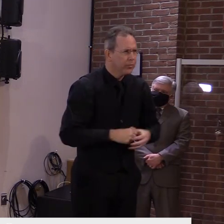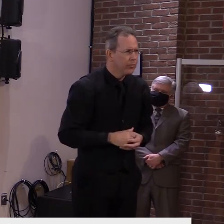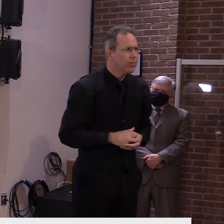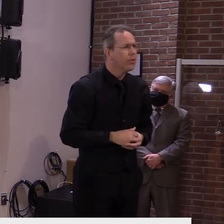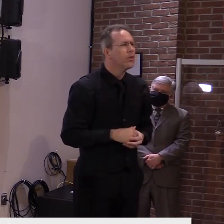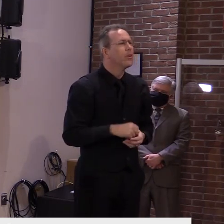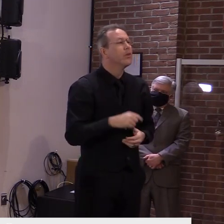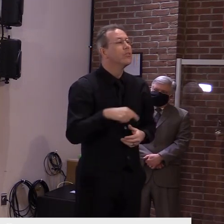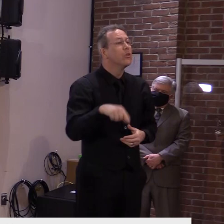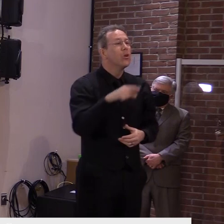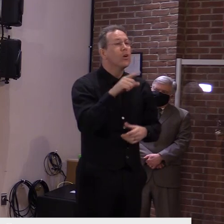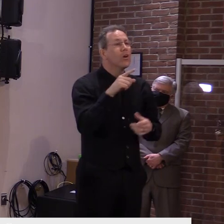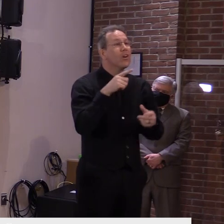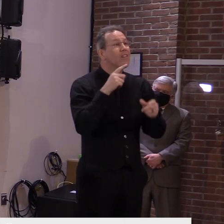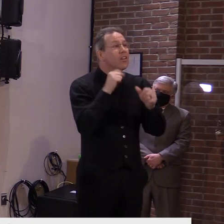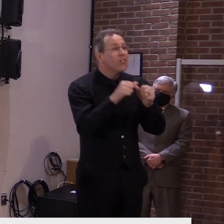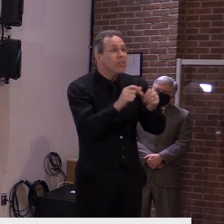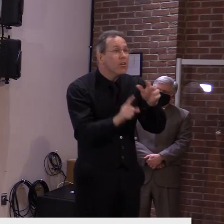Commissioner Levine. Thank you,